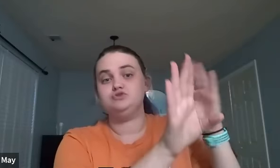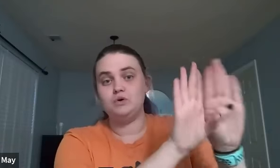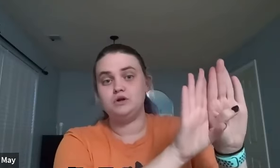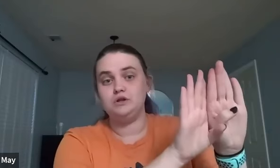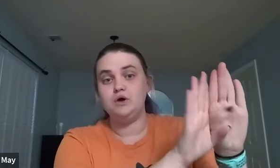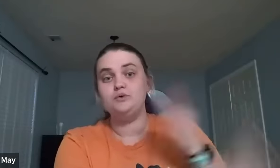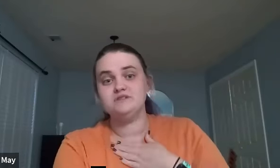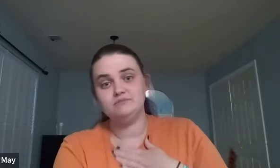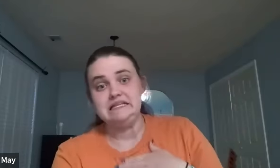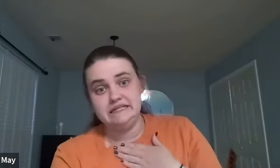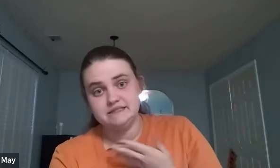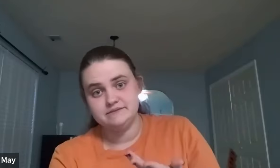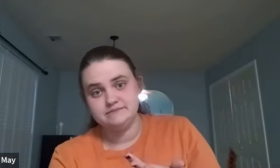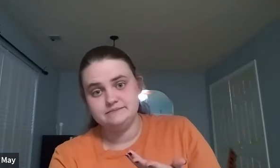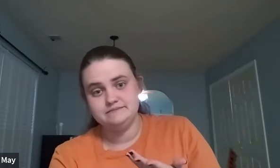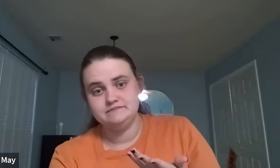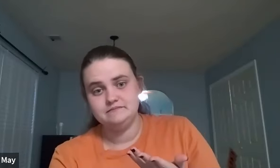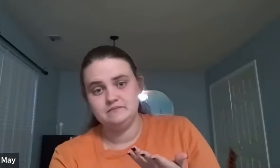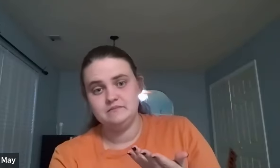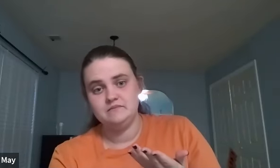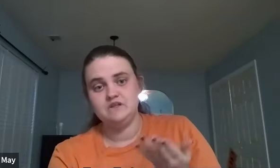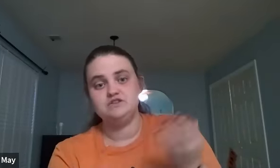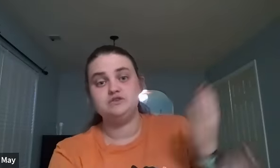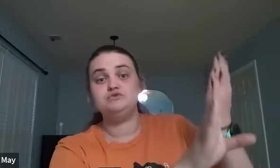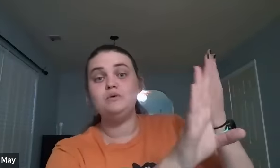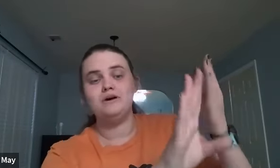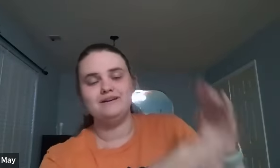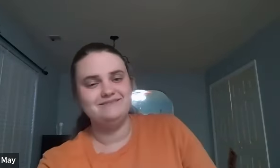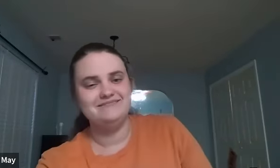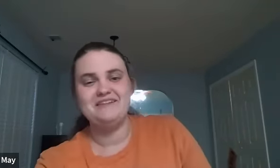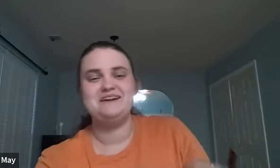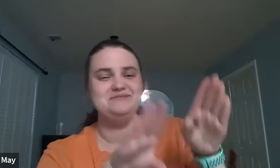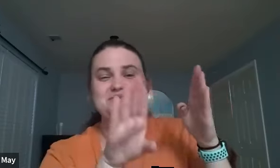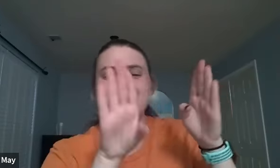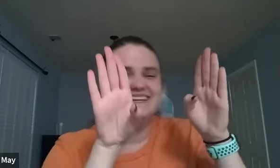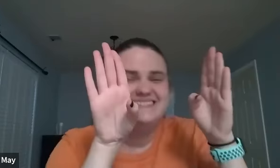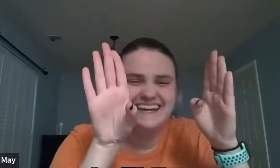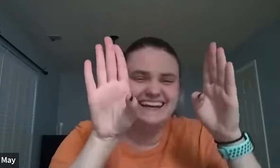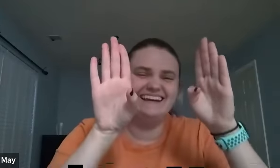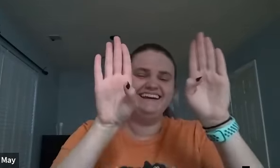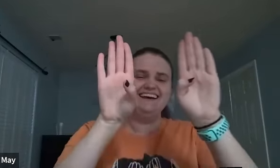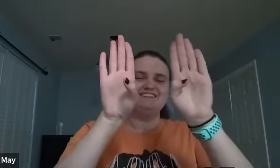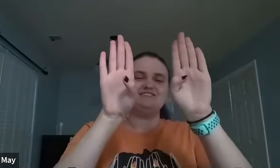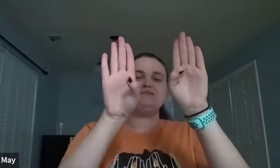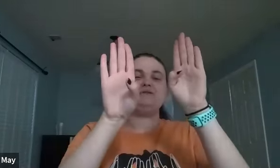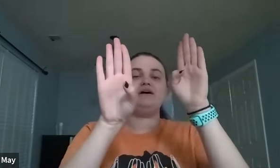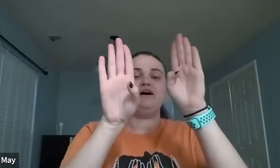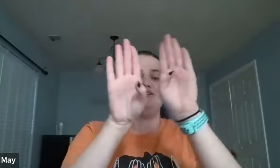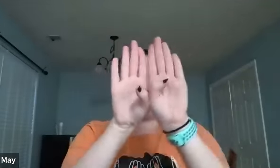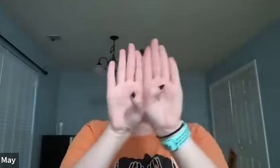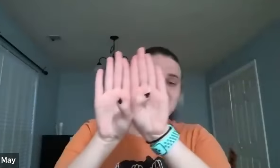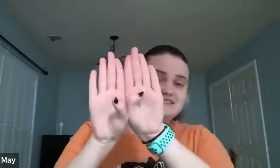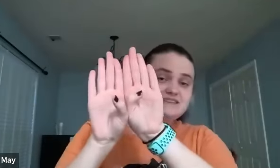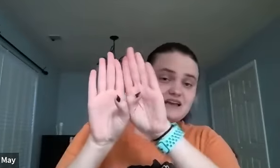door close, please. So door, now that I'm doing this, so door, this is a sign